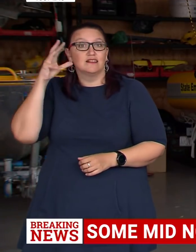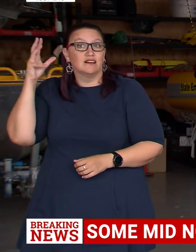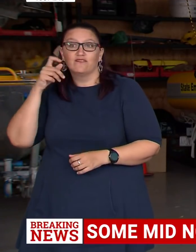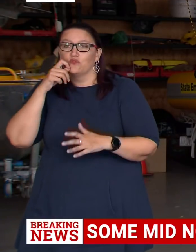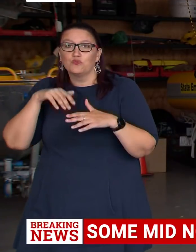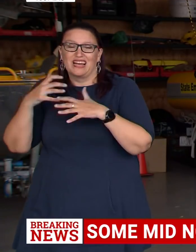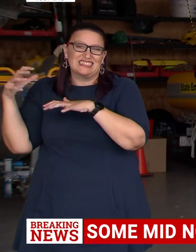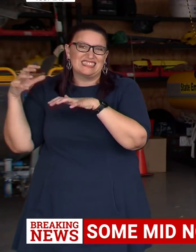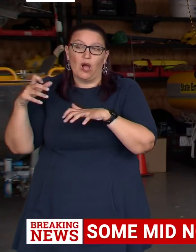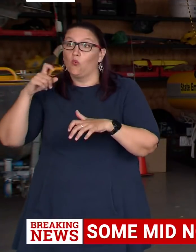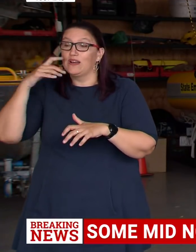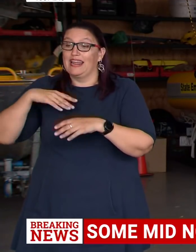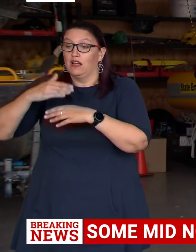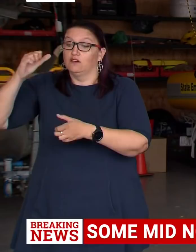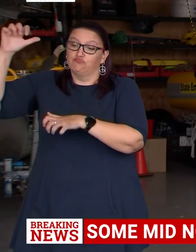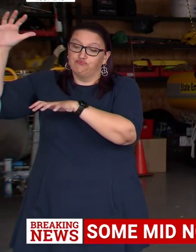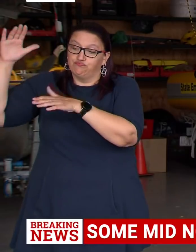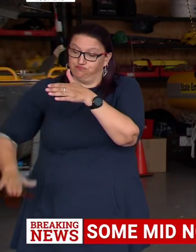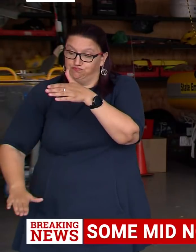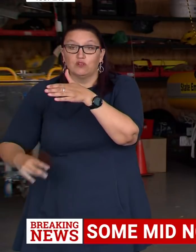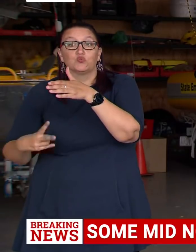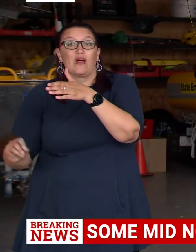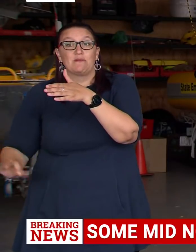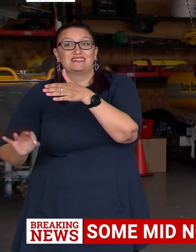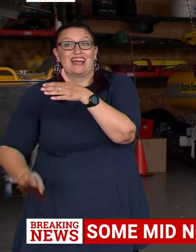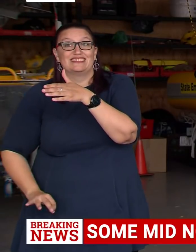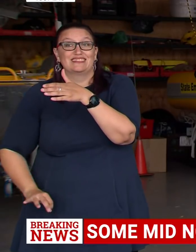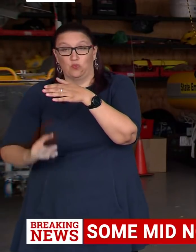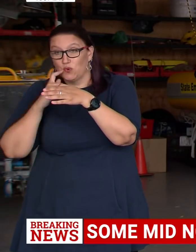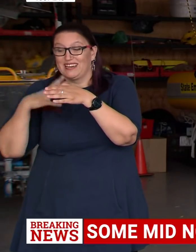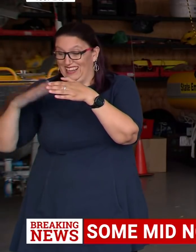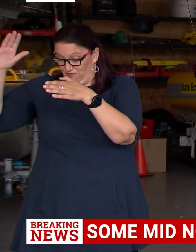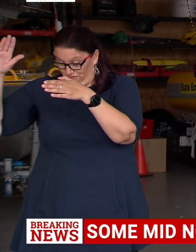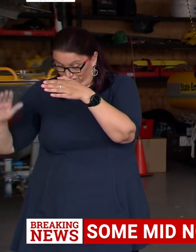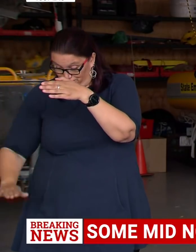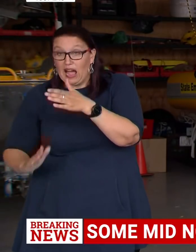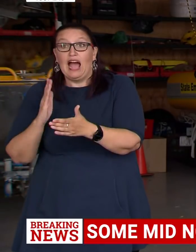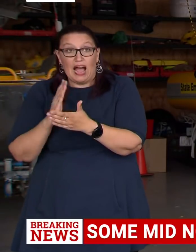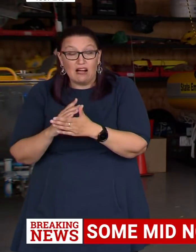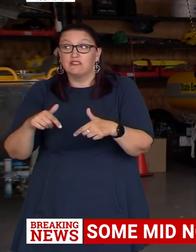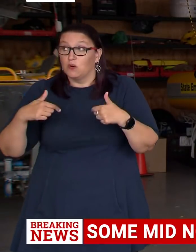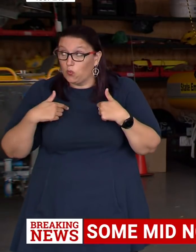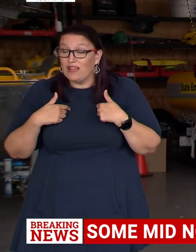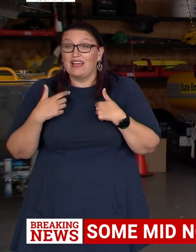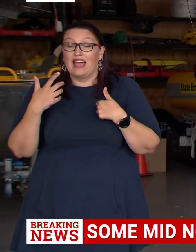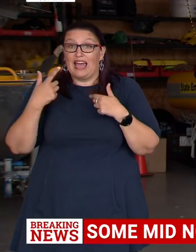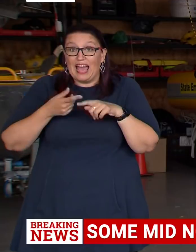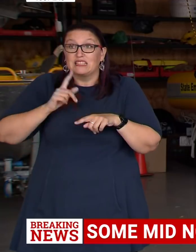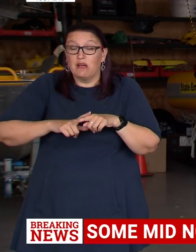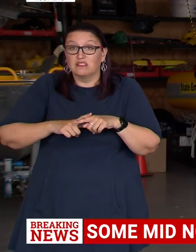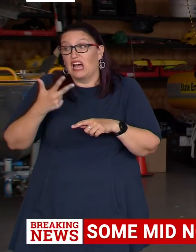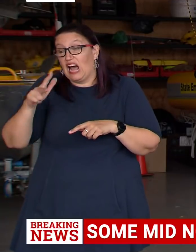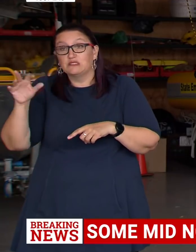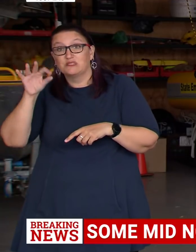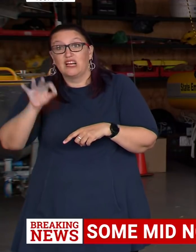to around 20 or 25%, which just wouldn't have been feasible. I mean, that puts into context how much rain we're expecting to get over the next few days. It